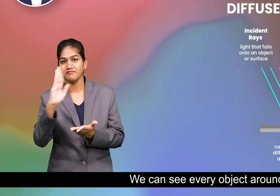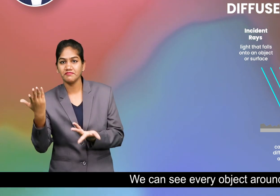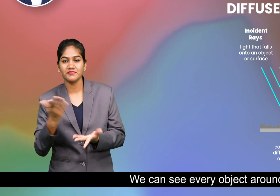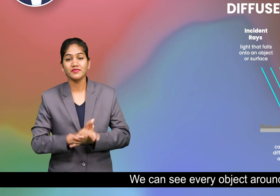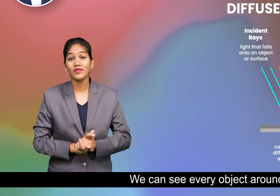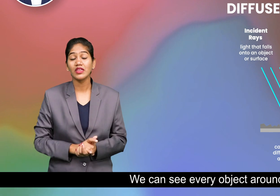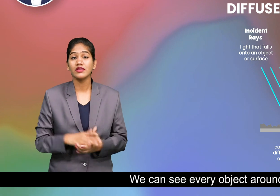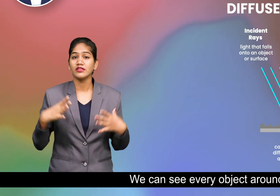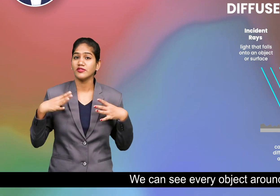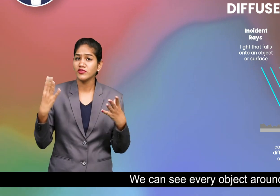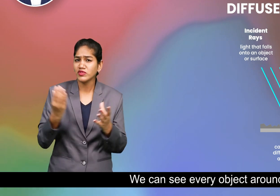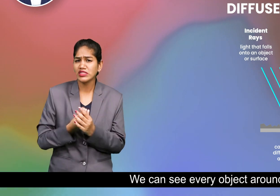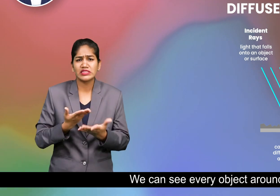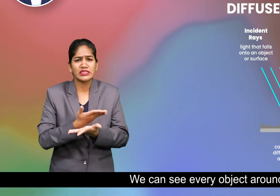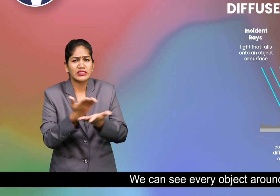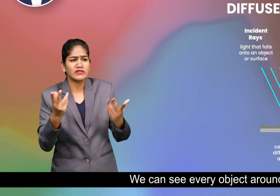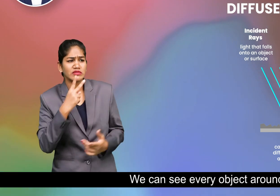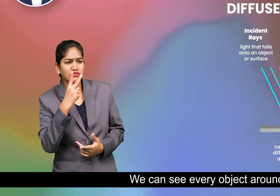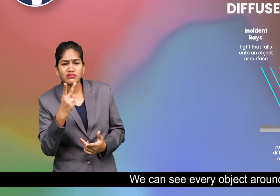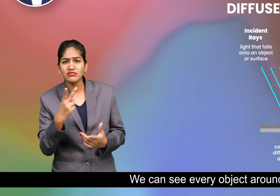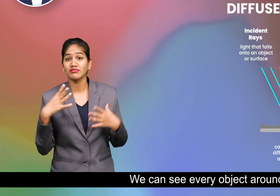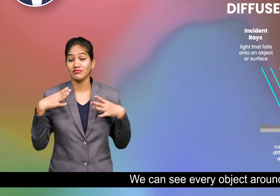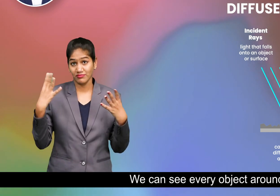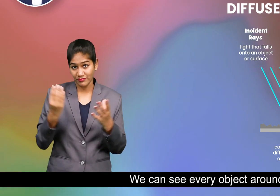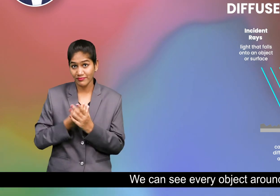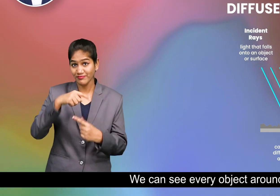We can see every object around us